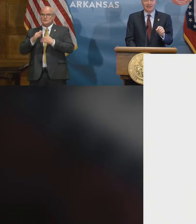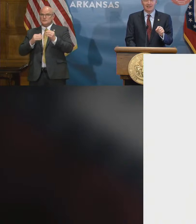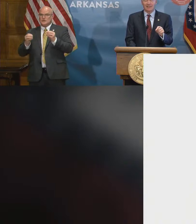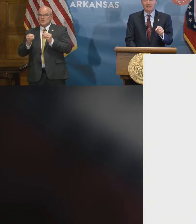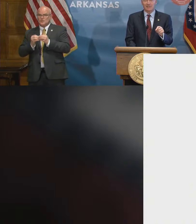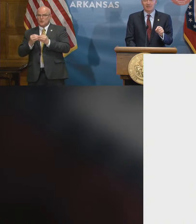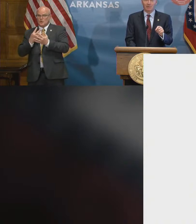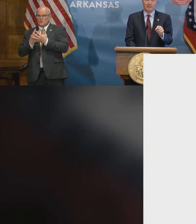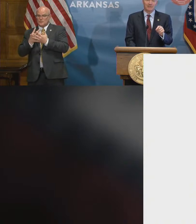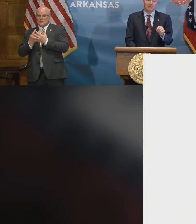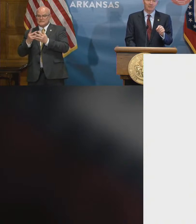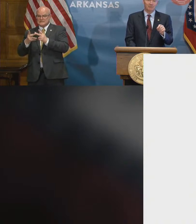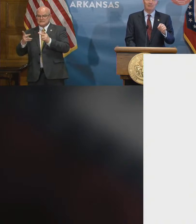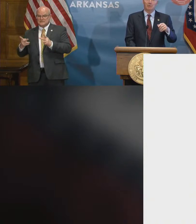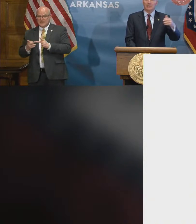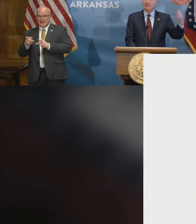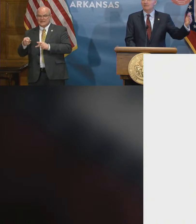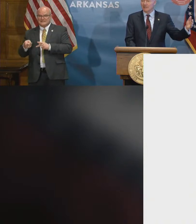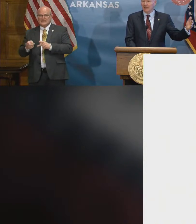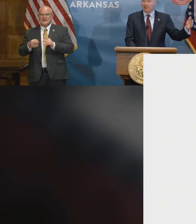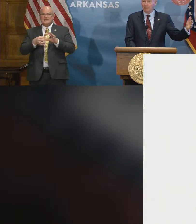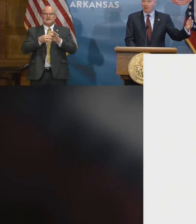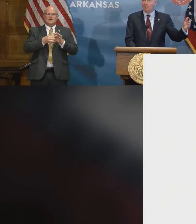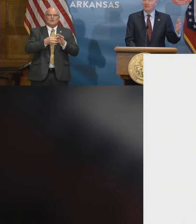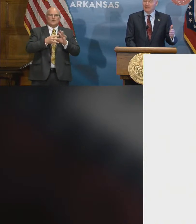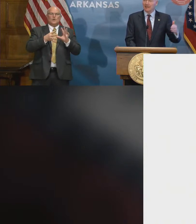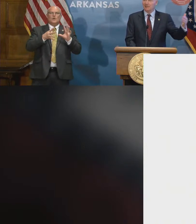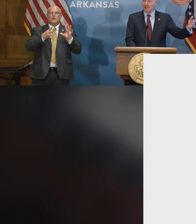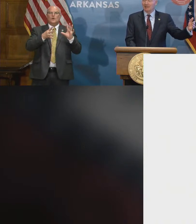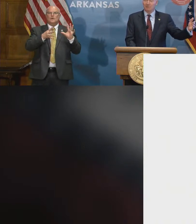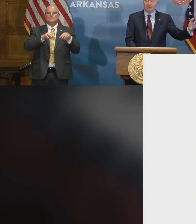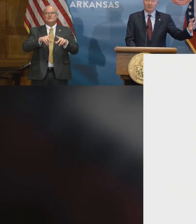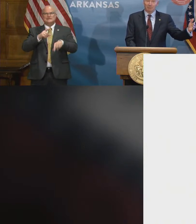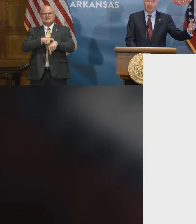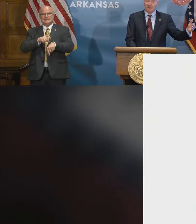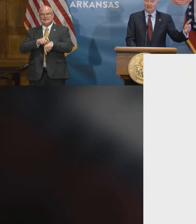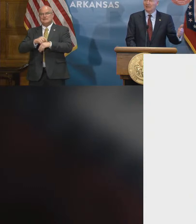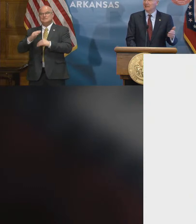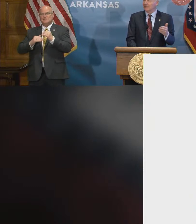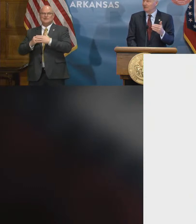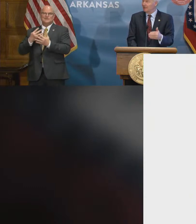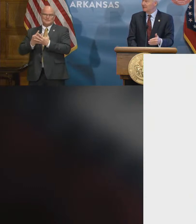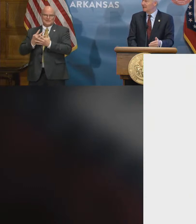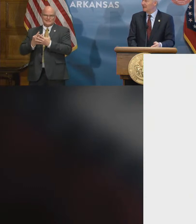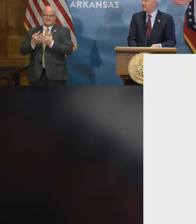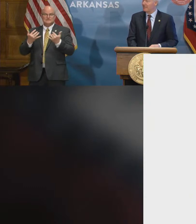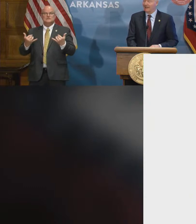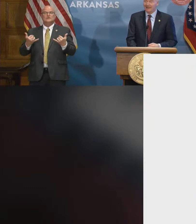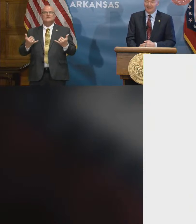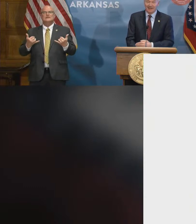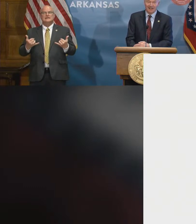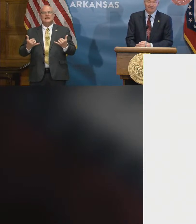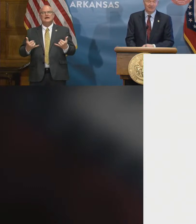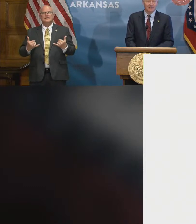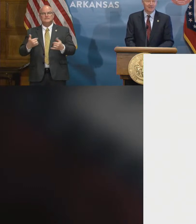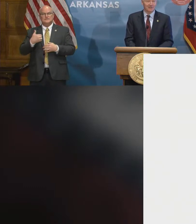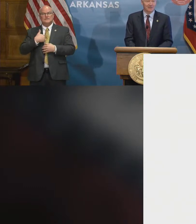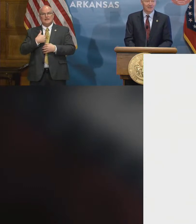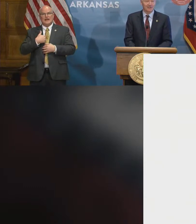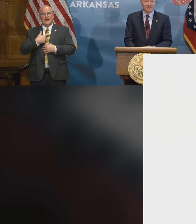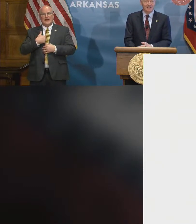space, this is going to be relief down the road, but it takes time to build a prison. In the meantime,